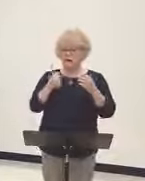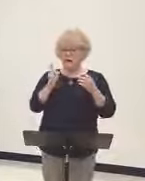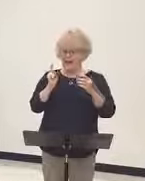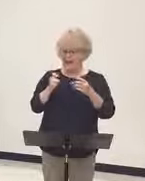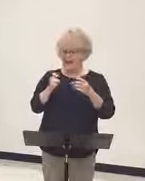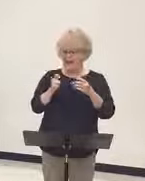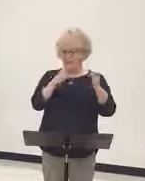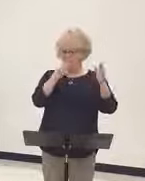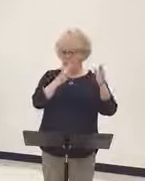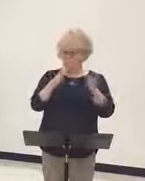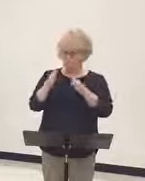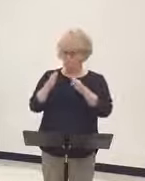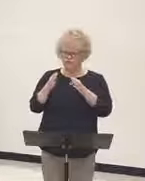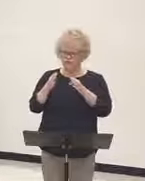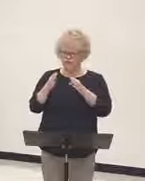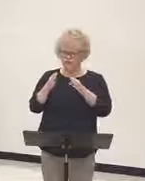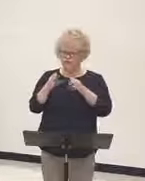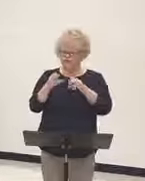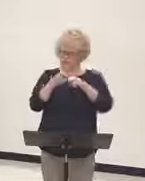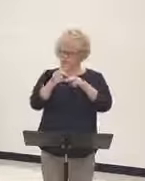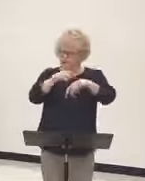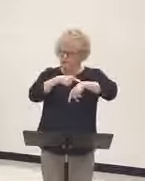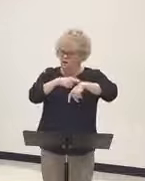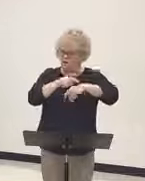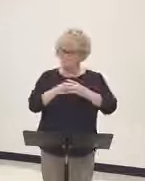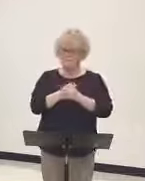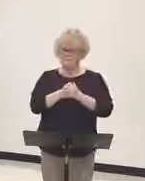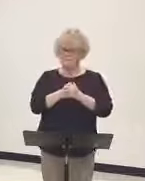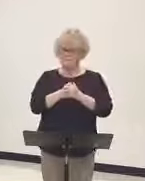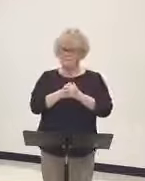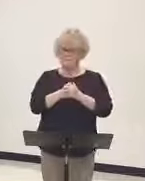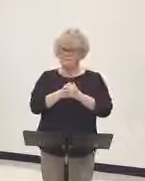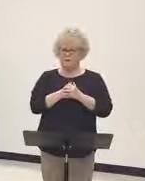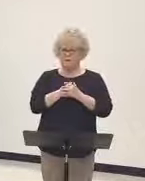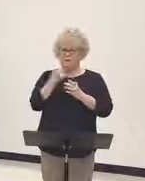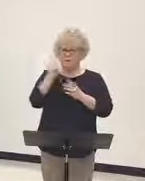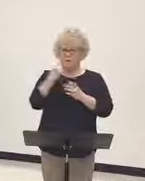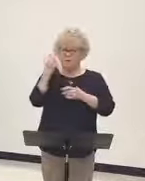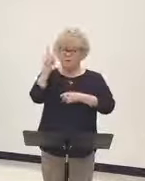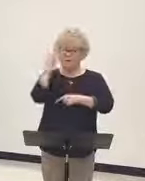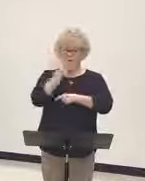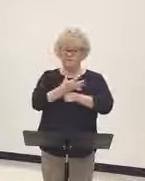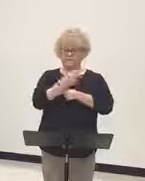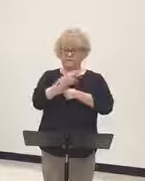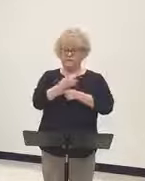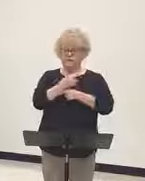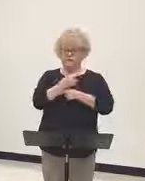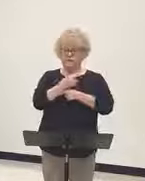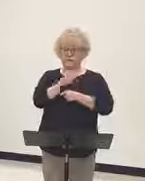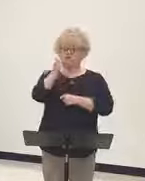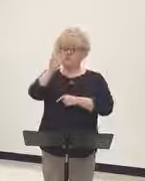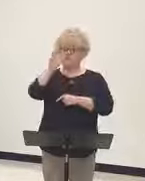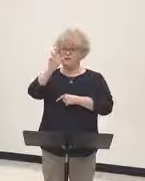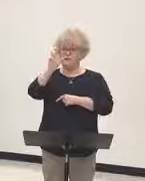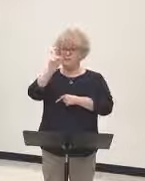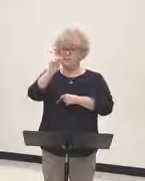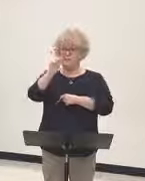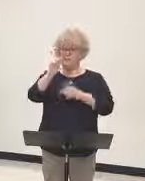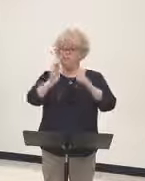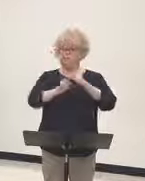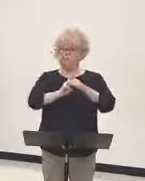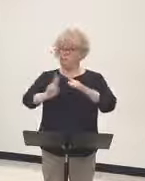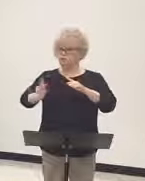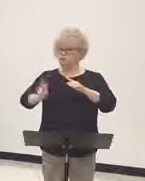to arrange within just a certain amount of time for the 5-day retreat that is required of